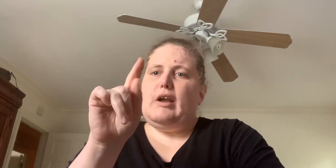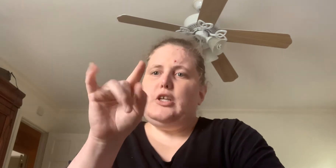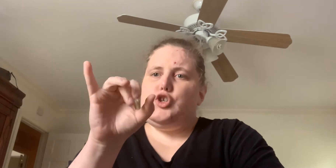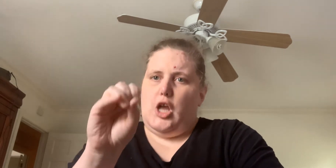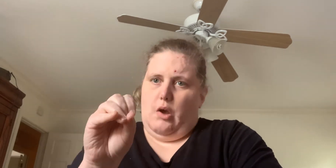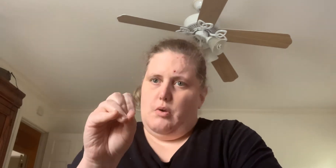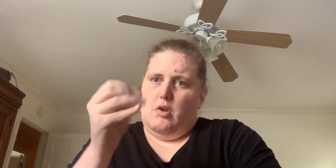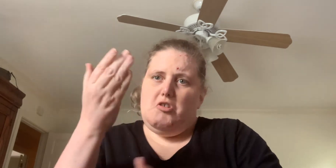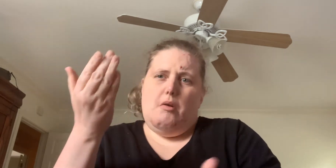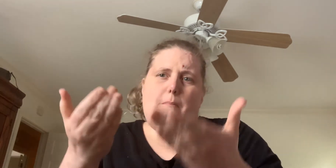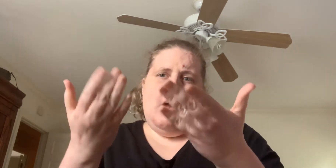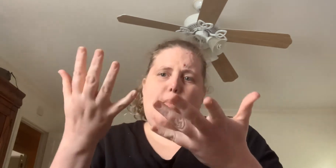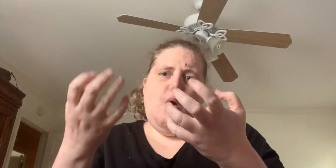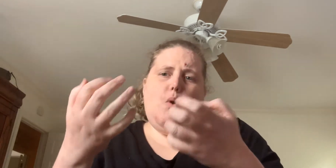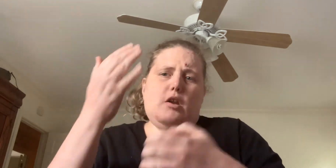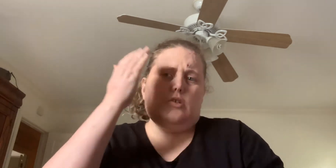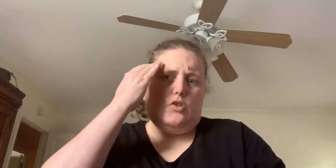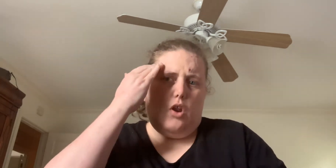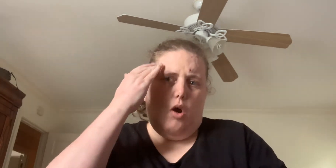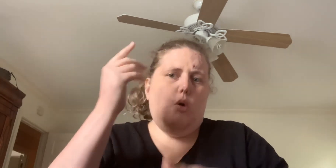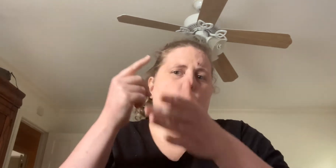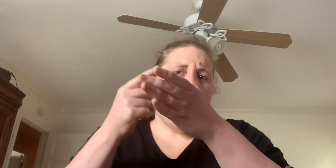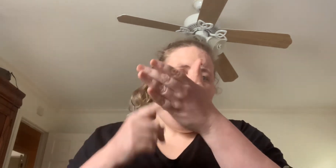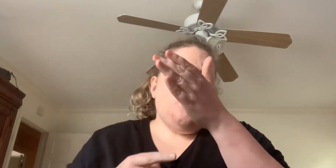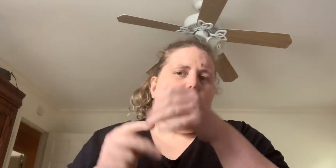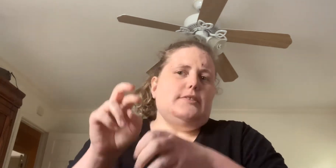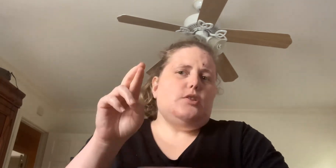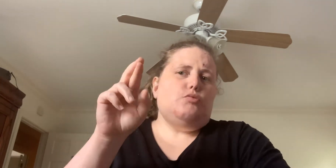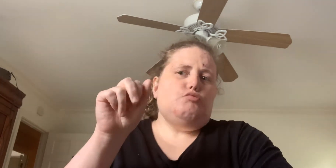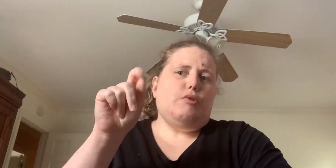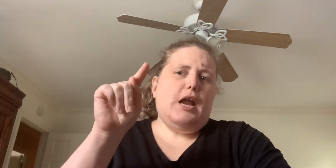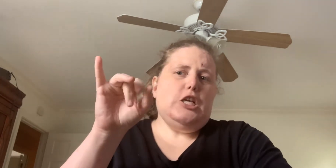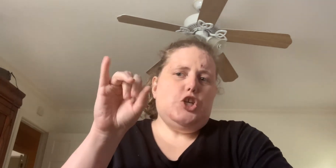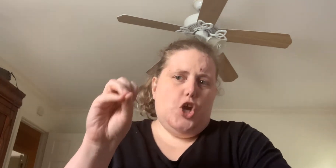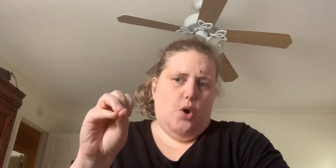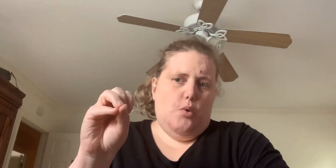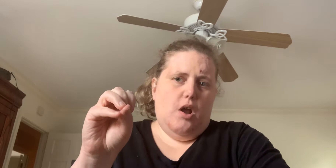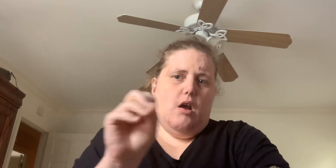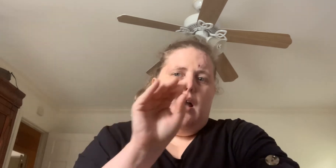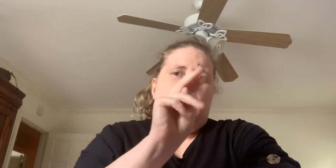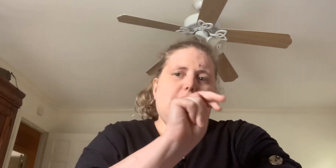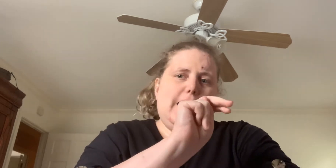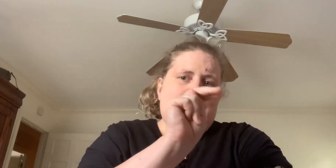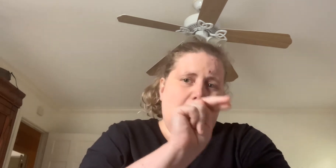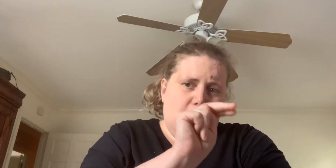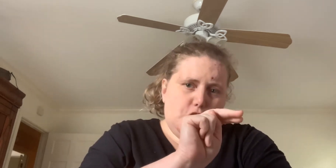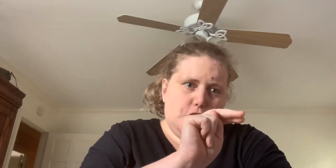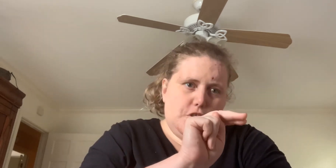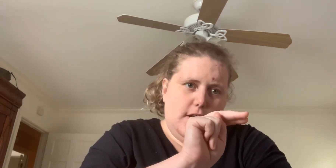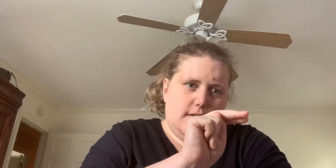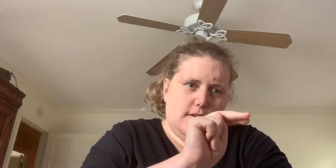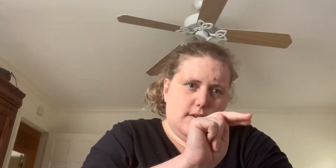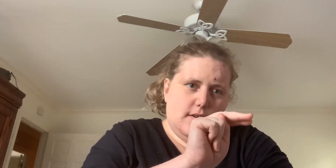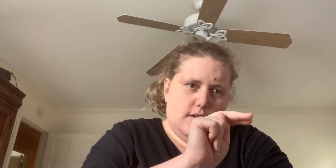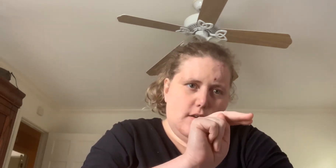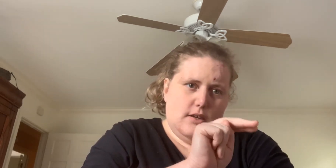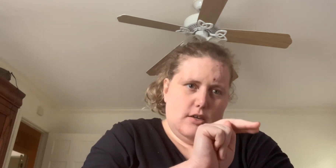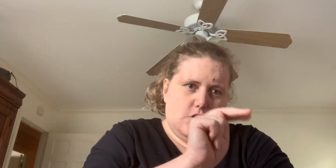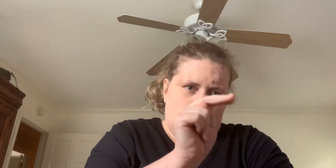wanted to know what is the ratio of nitrogen to the amount of hydrogens produced.